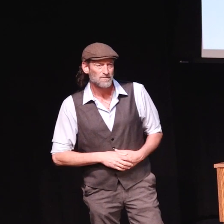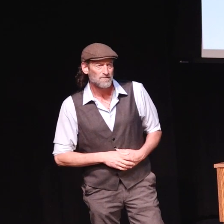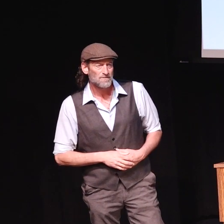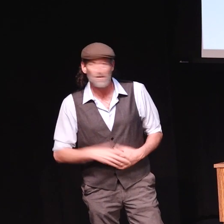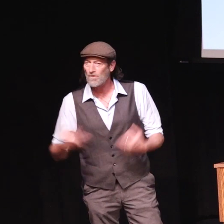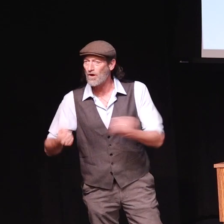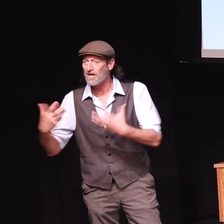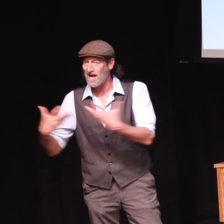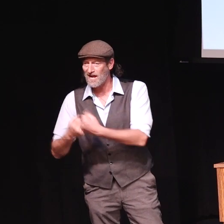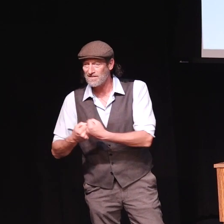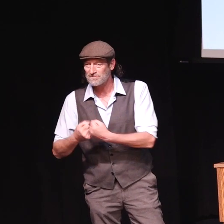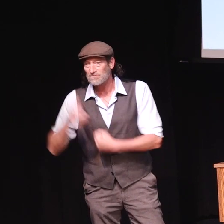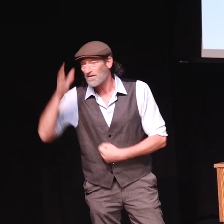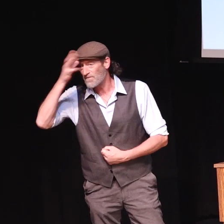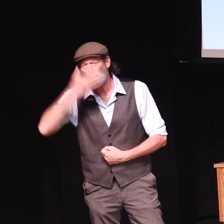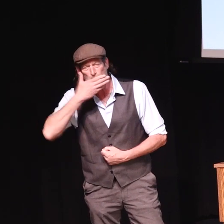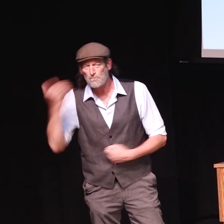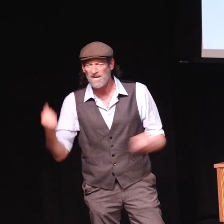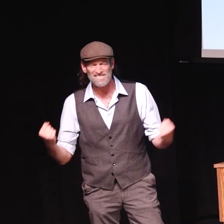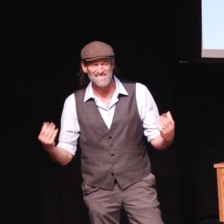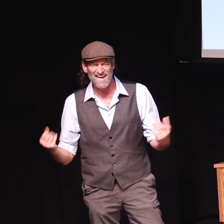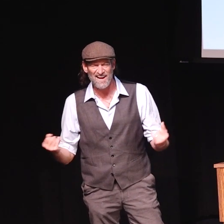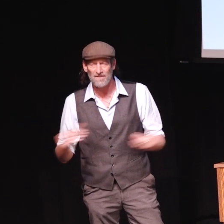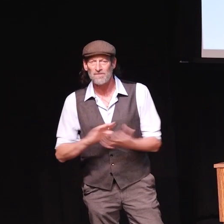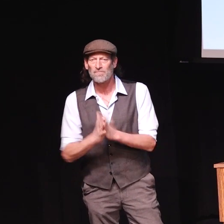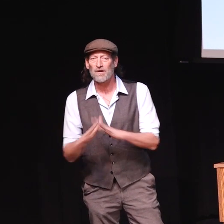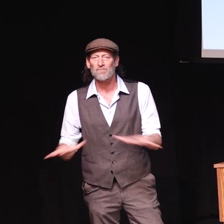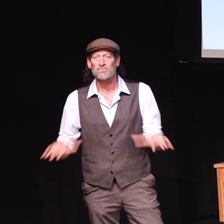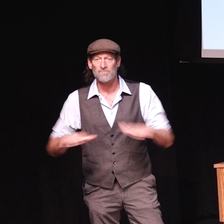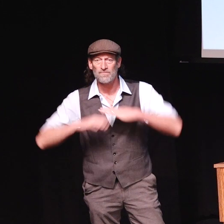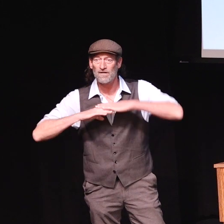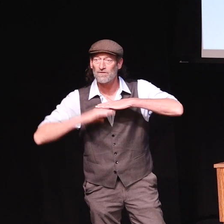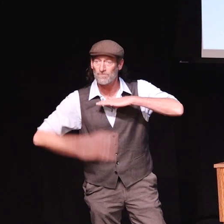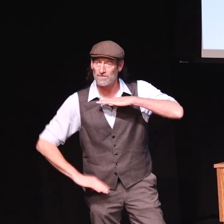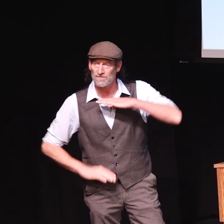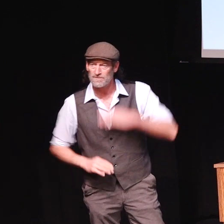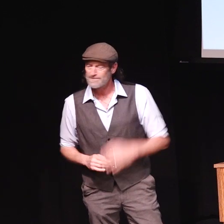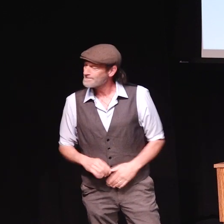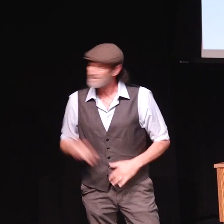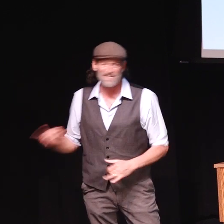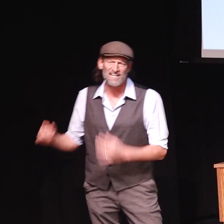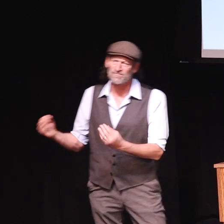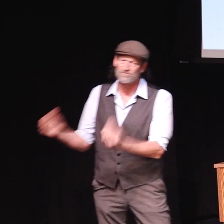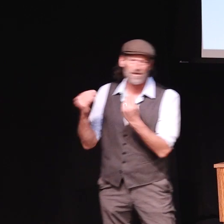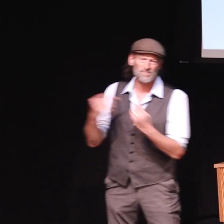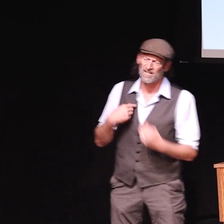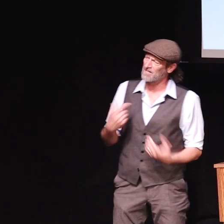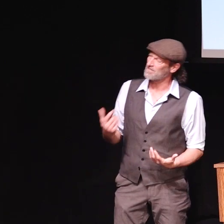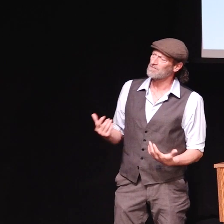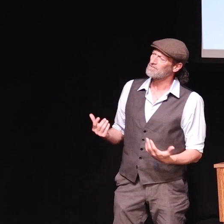wheelchair. He was in a car accident. He was the best signer, but then he became paralyzed from the neck